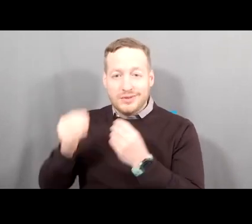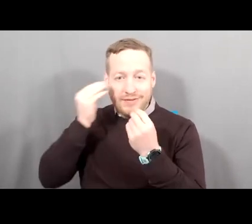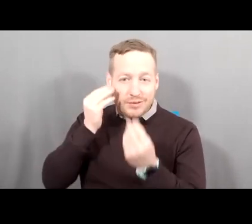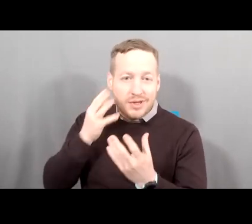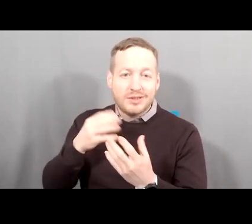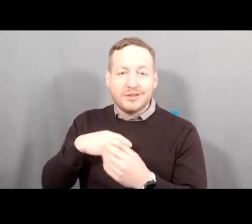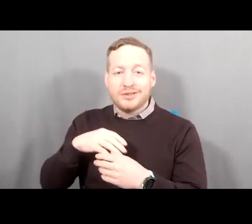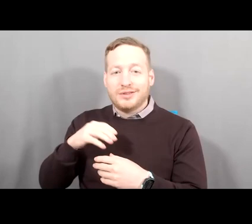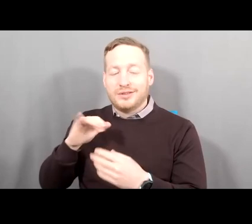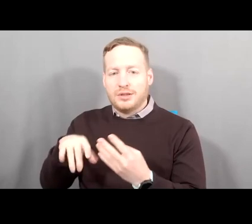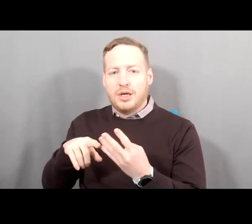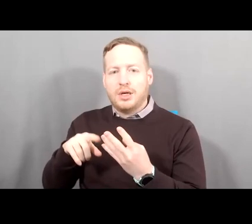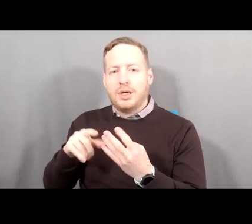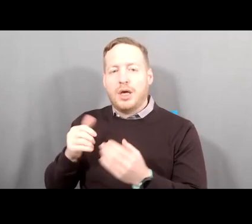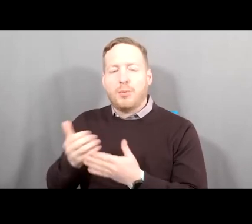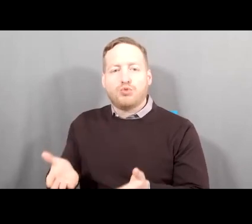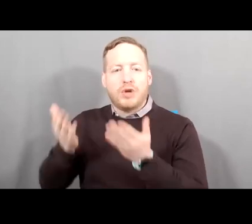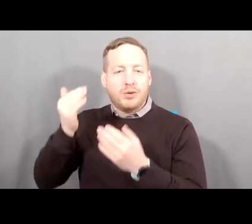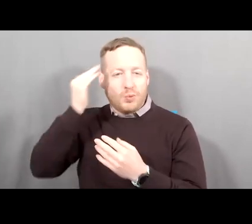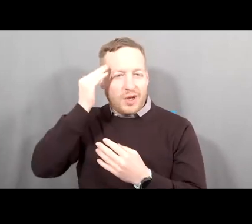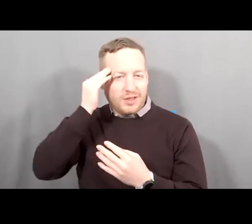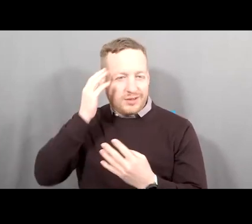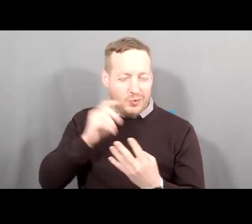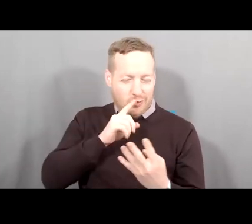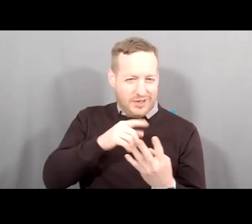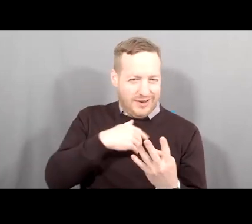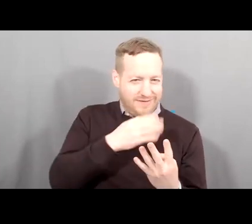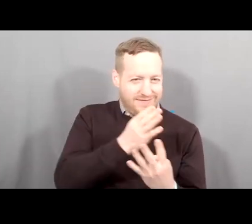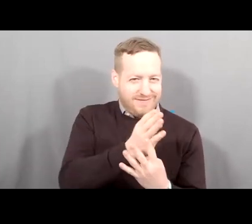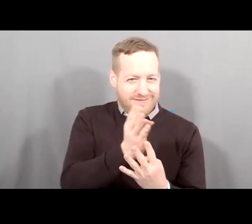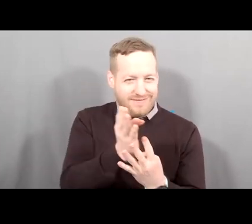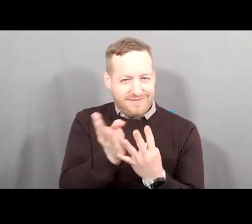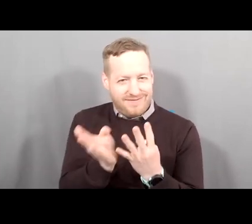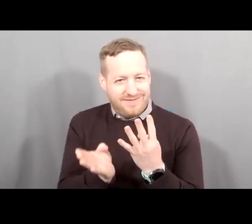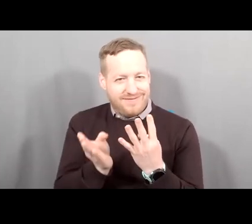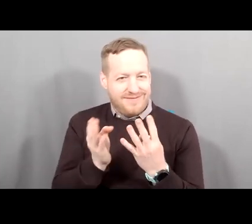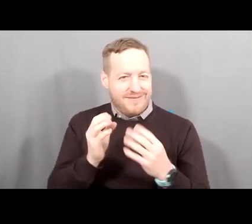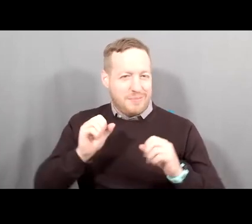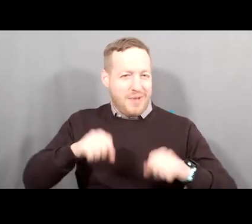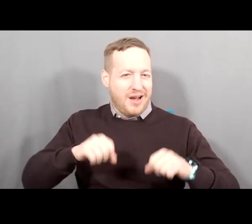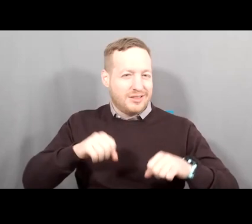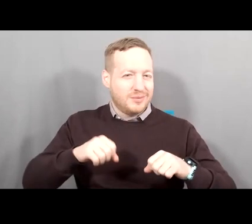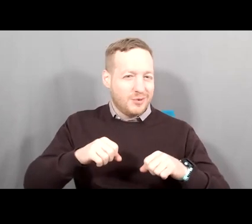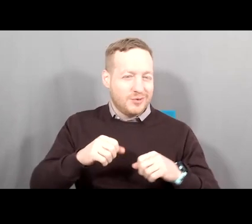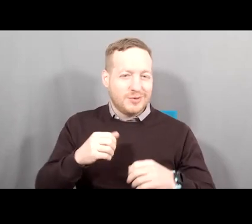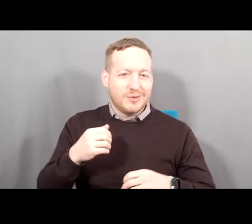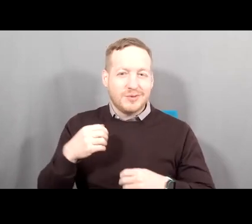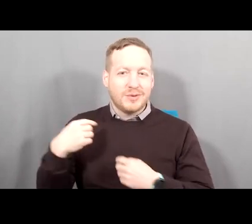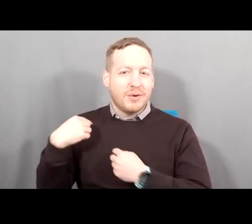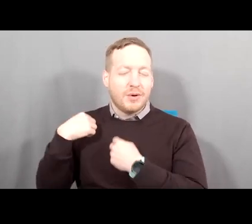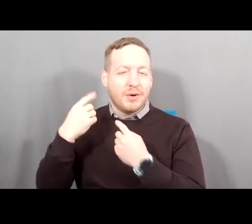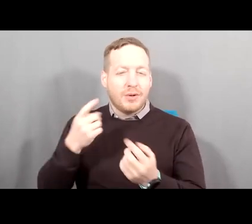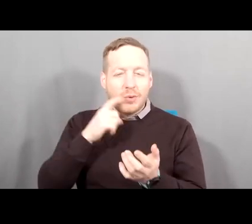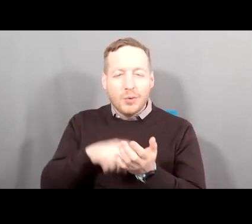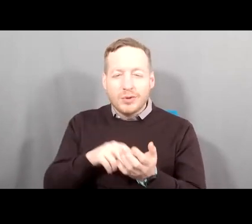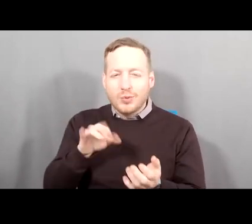media, news, and the way we're portrayed and represented in the media, to try to raise the consciousness of all